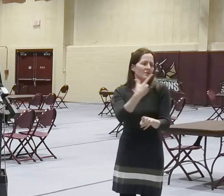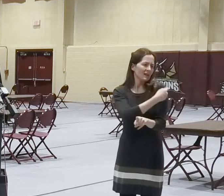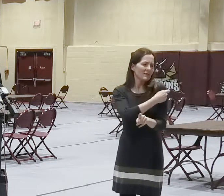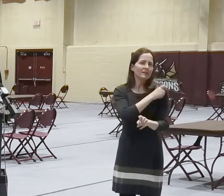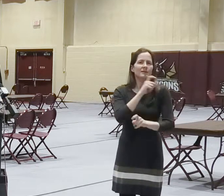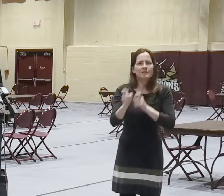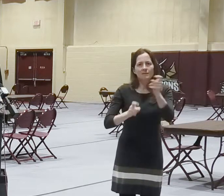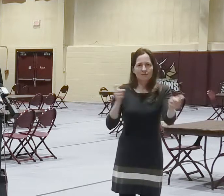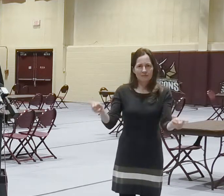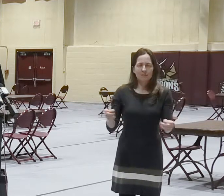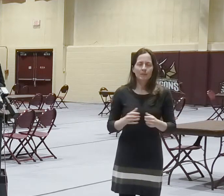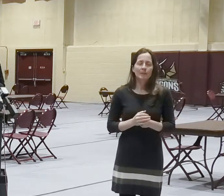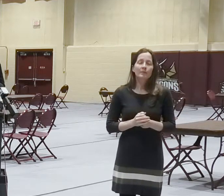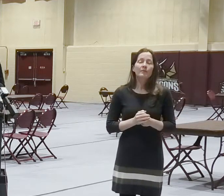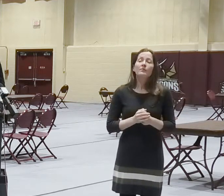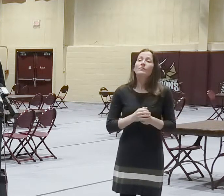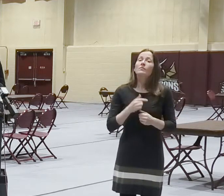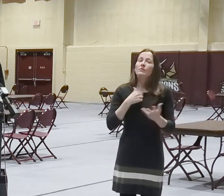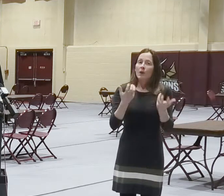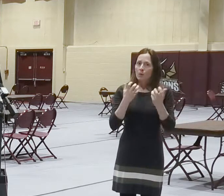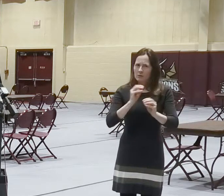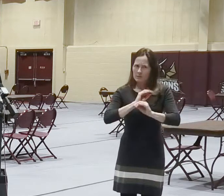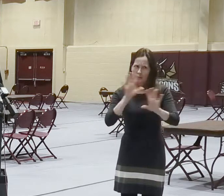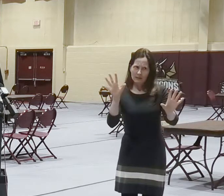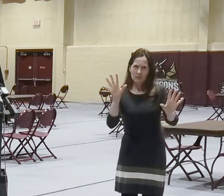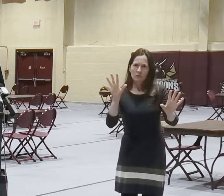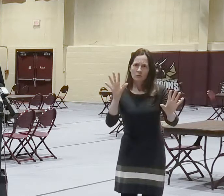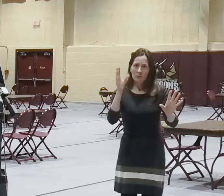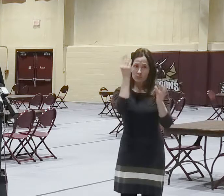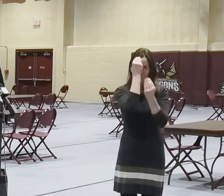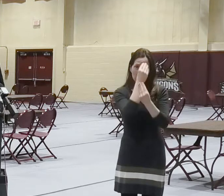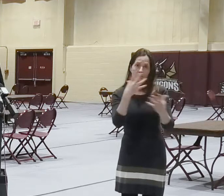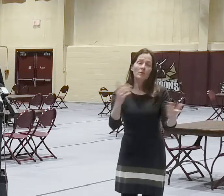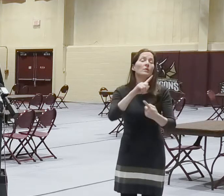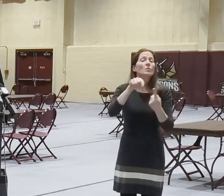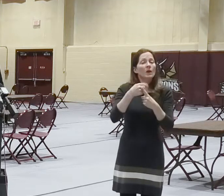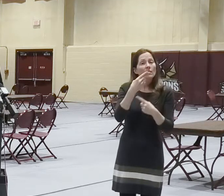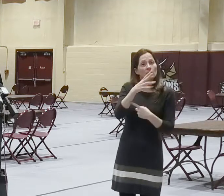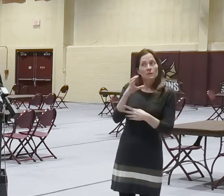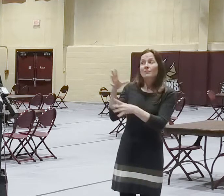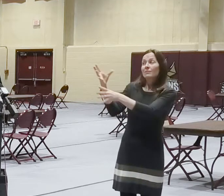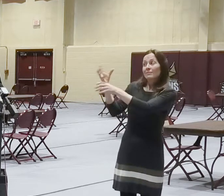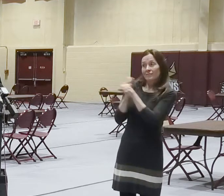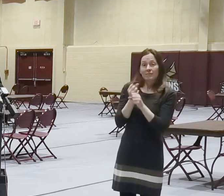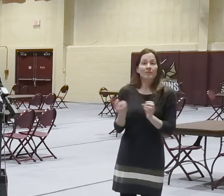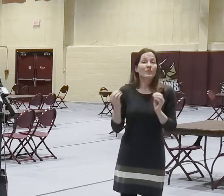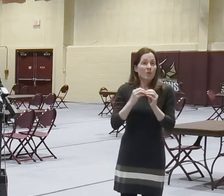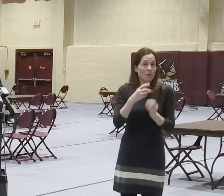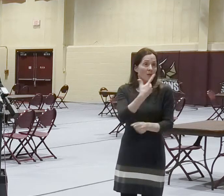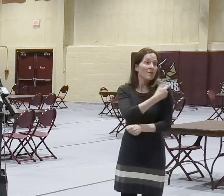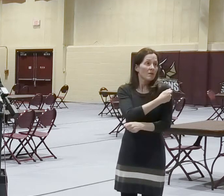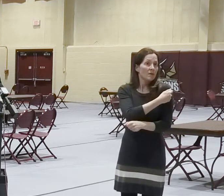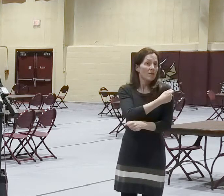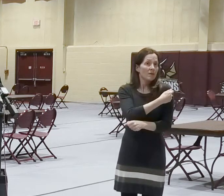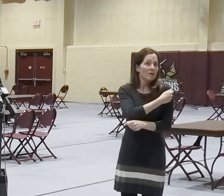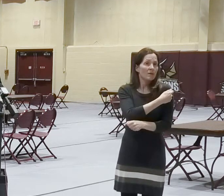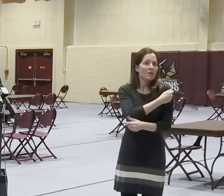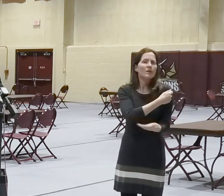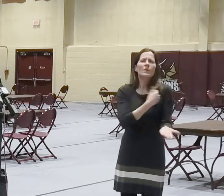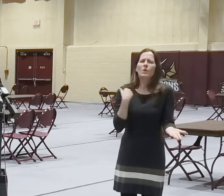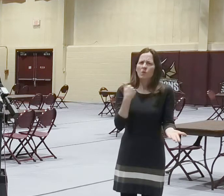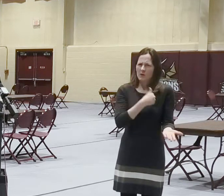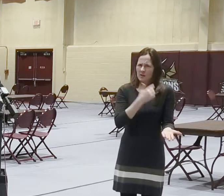want the message to be clear. When Howard County receives more vaccine, we get shots